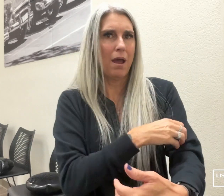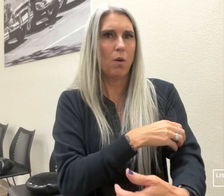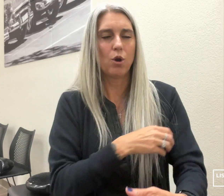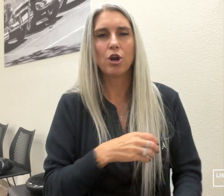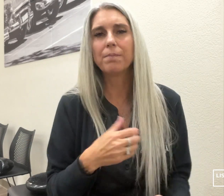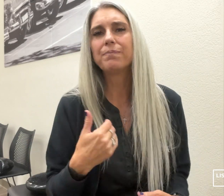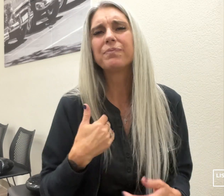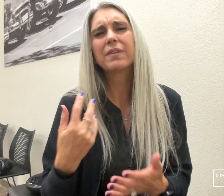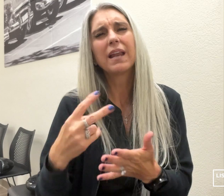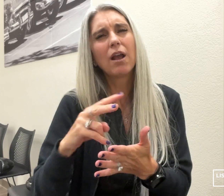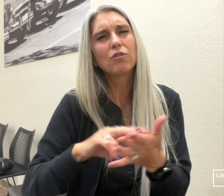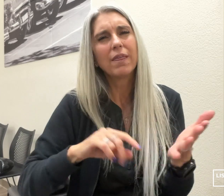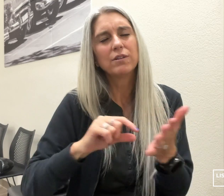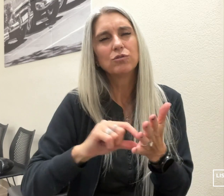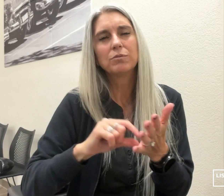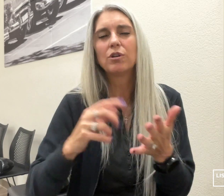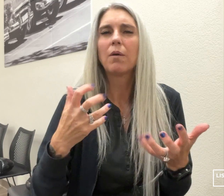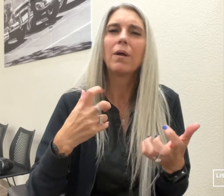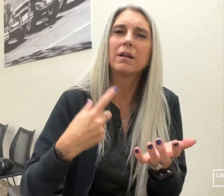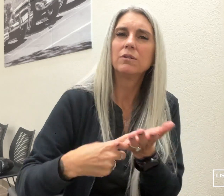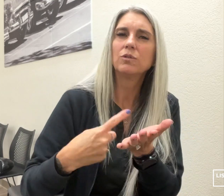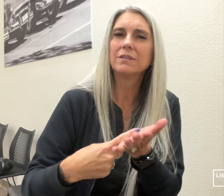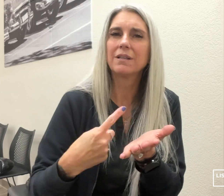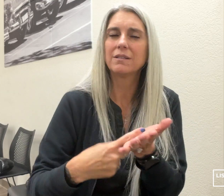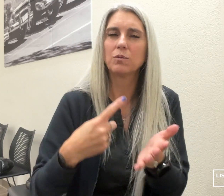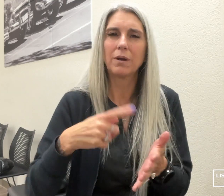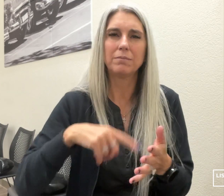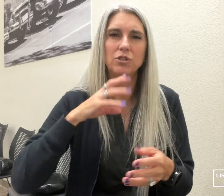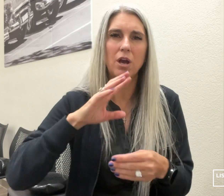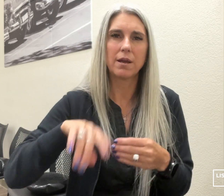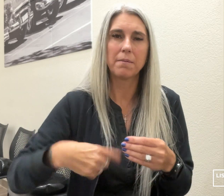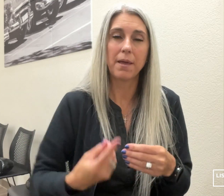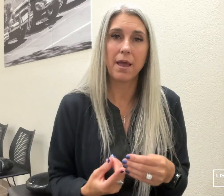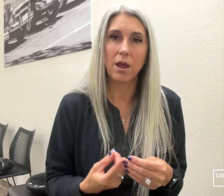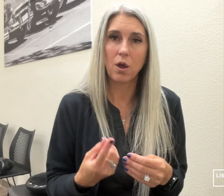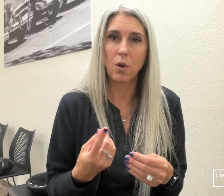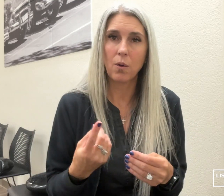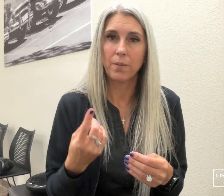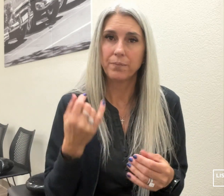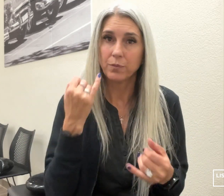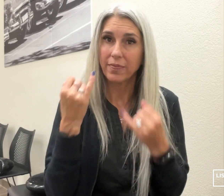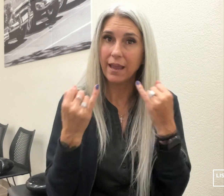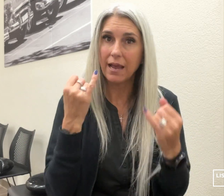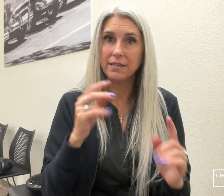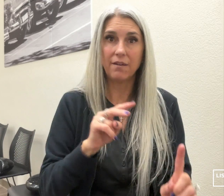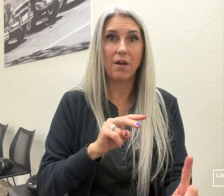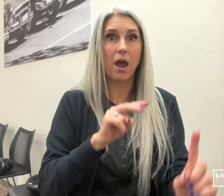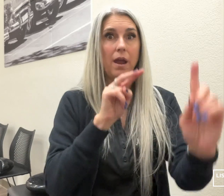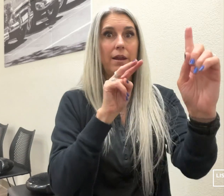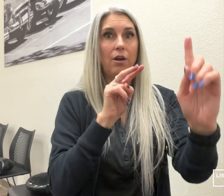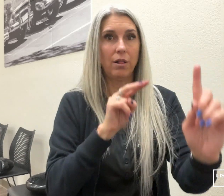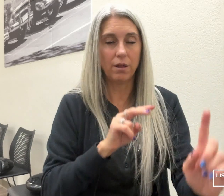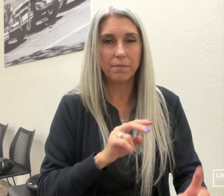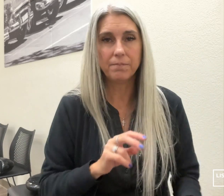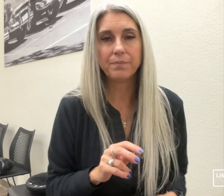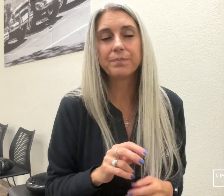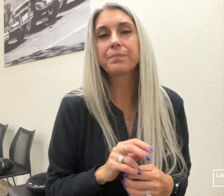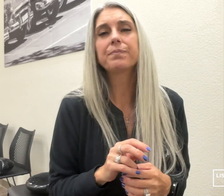then I read the scripture here, and then I want to talk a little bit about what I'm talking about right here with the idea of the idol. And this is